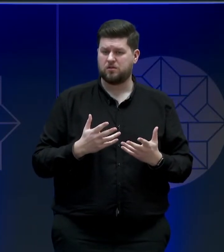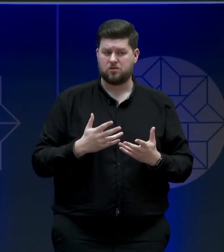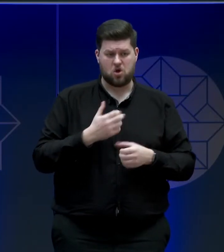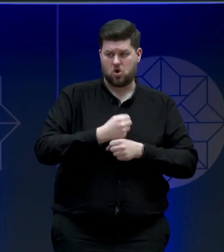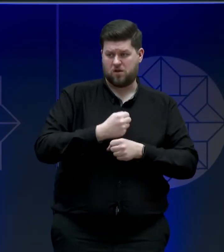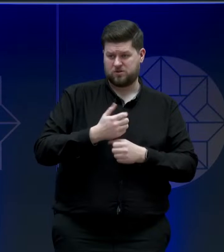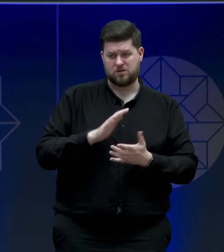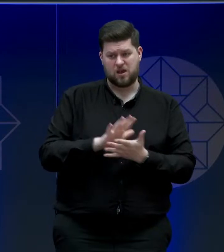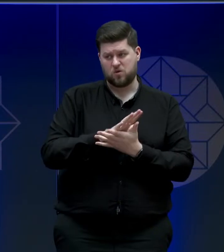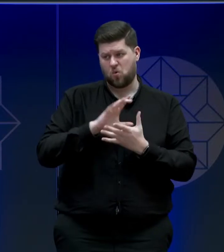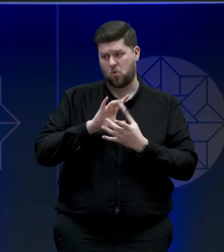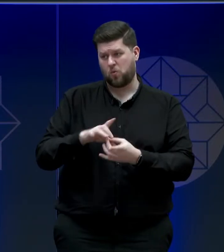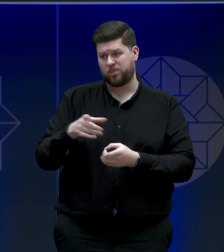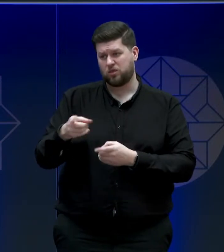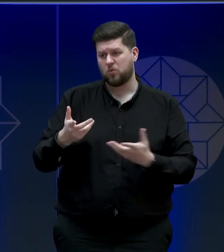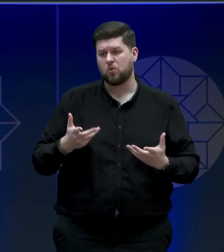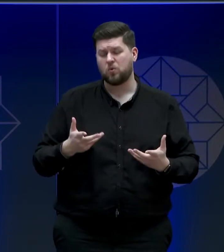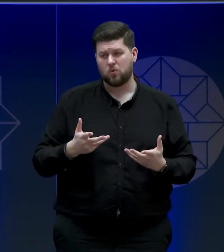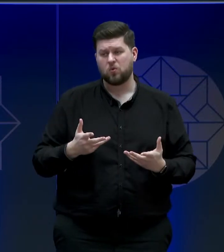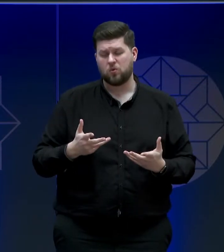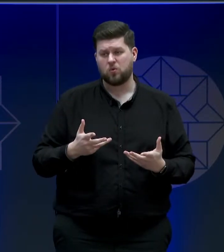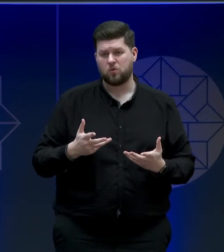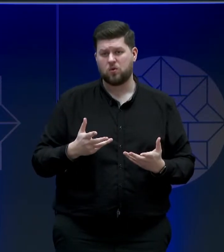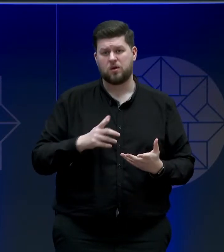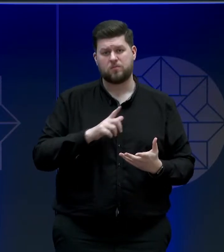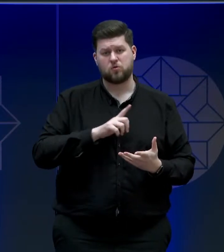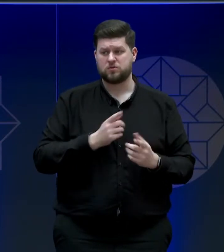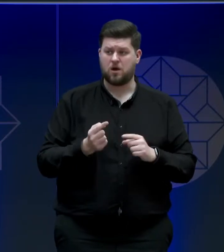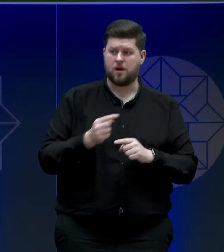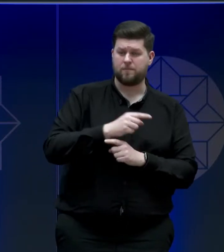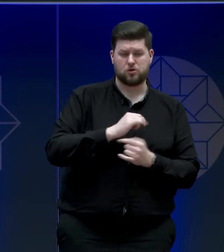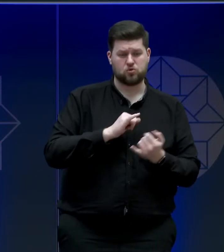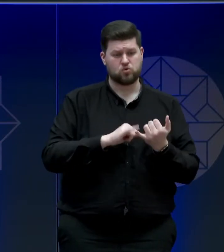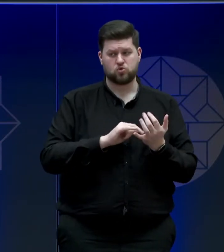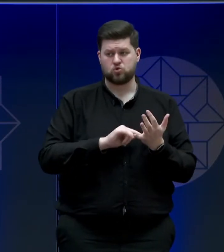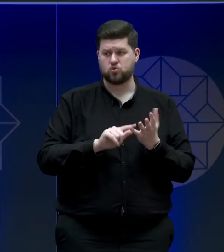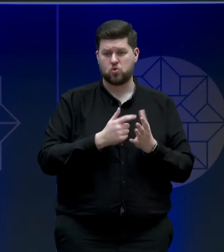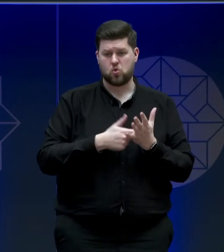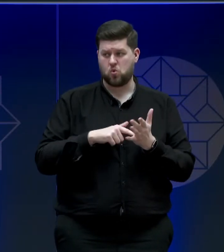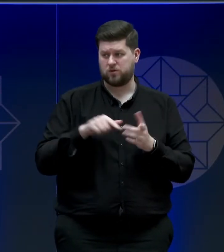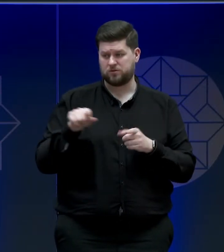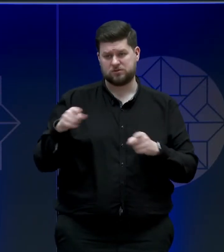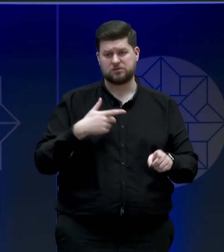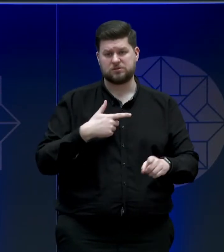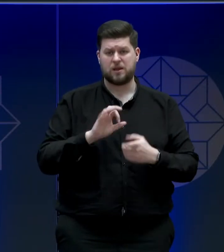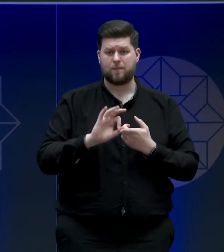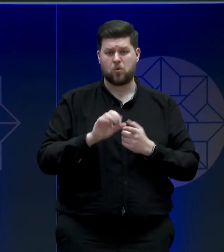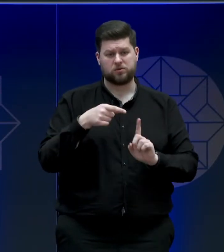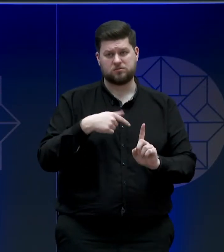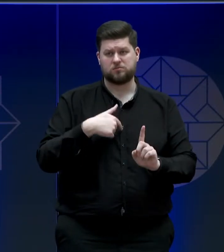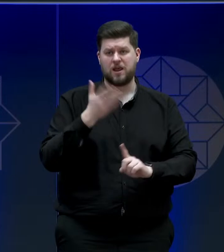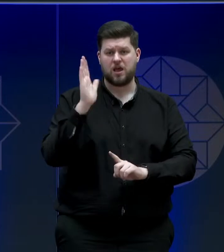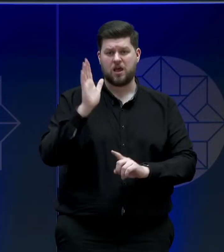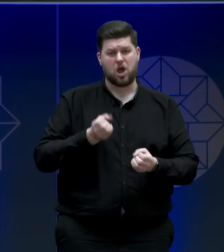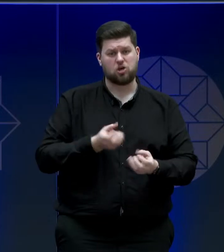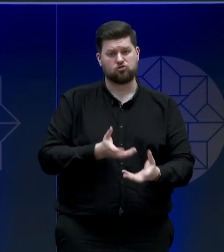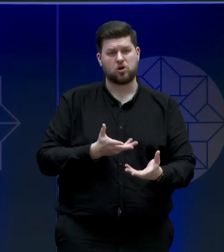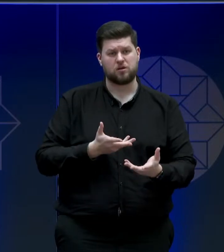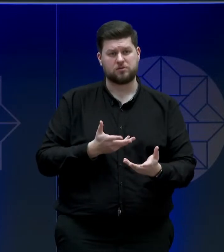research because going back to Stuart's point of introduction to this event this morning, this